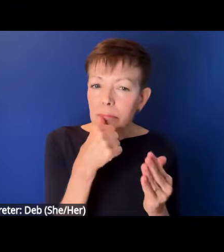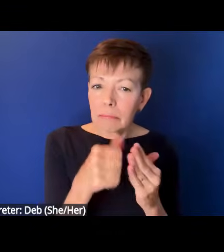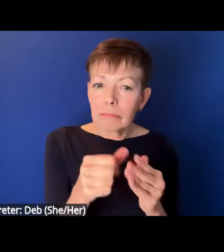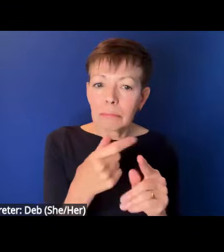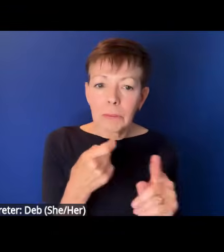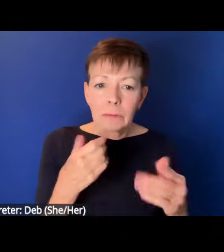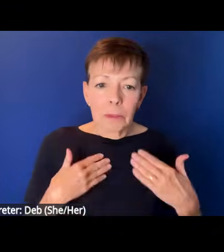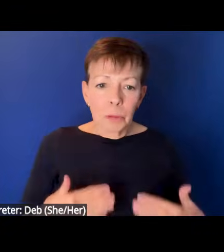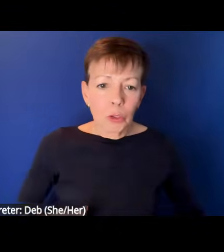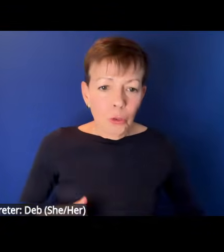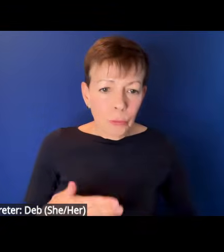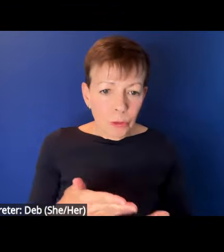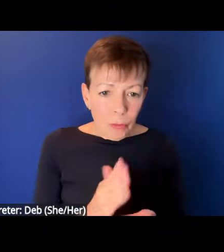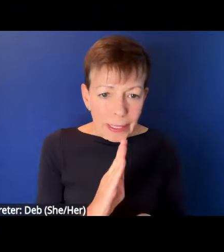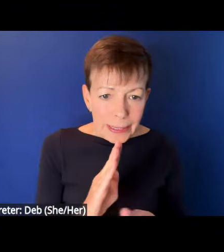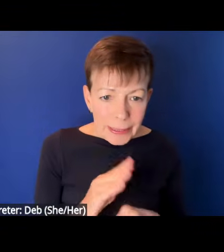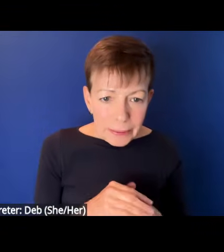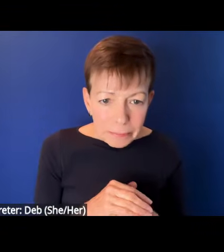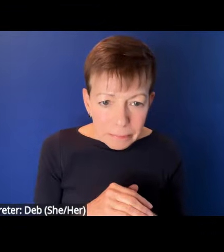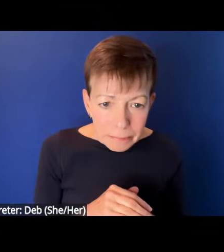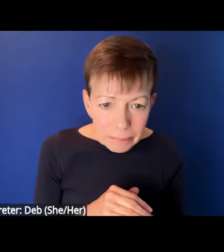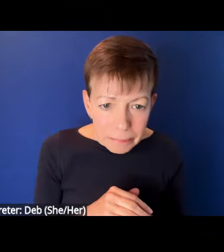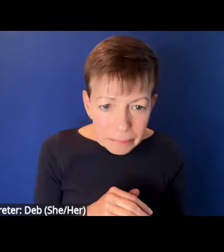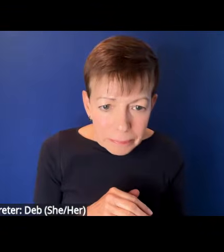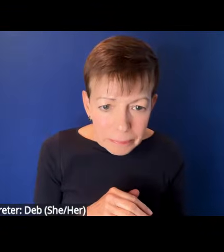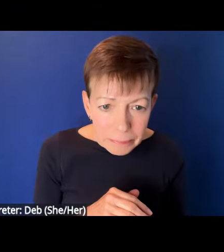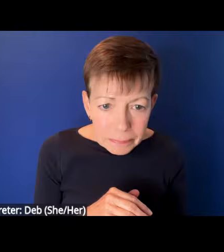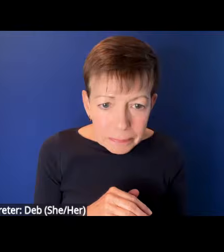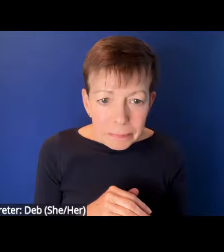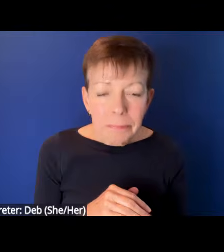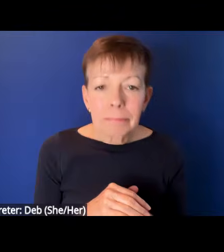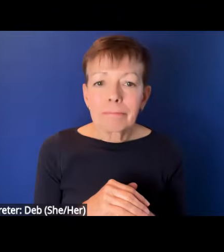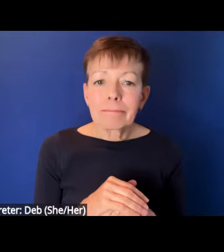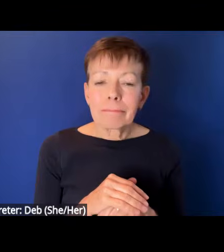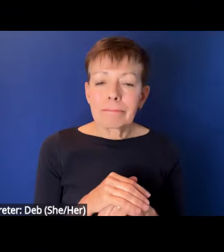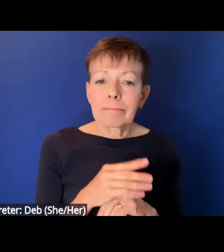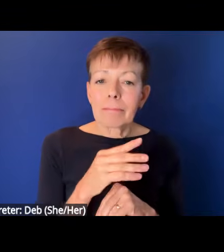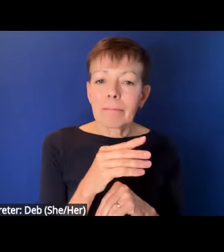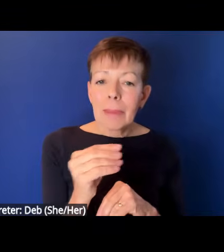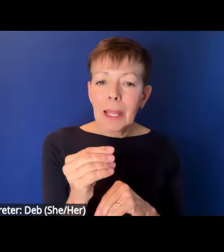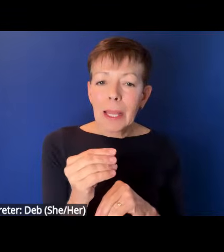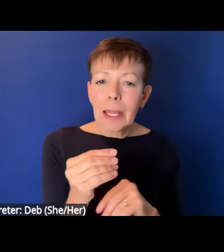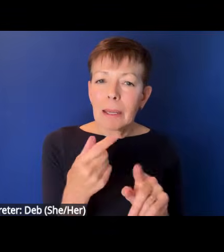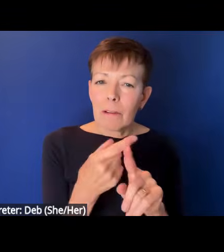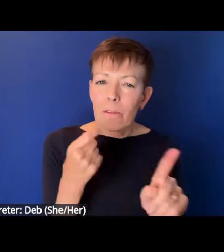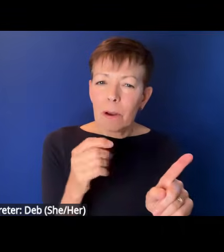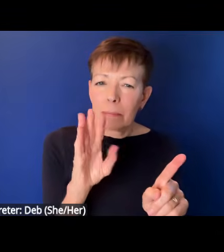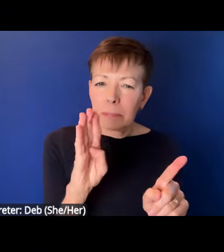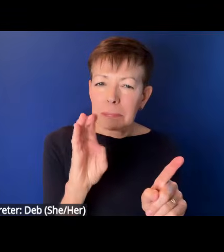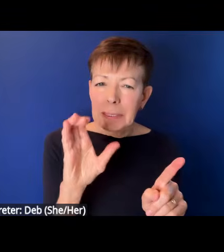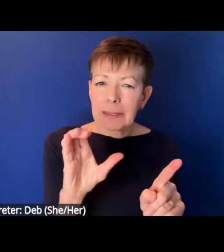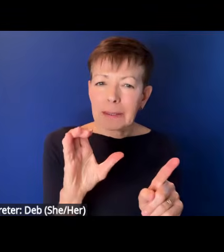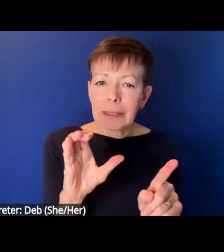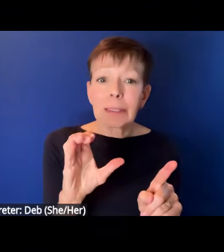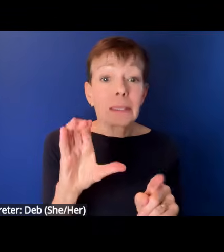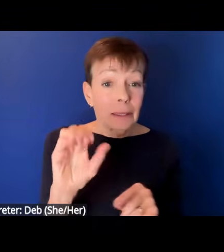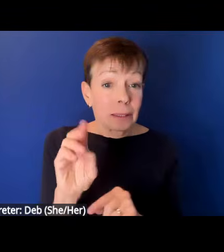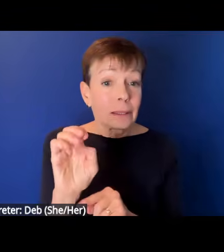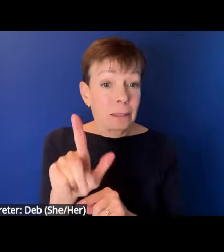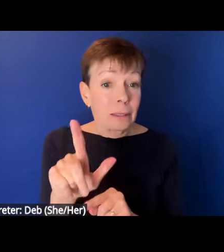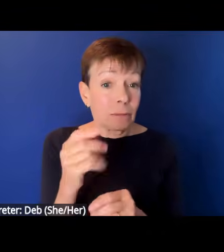rights groups which urge a moratorium on police in schools in BC. And this is from BC Civil Liberties